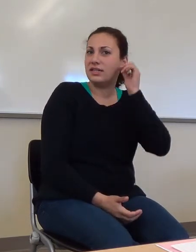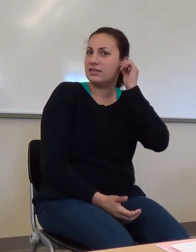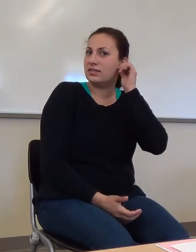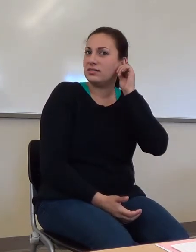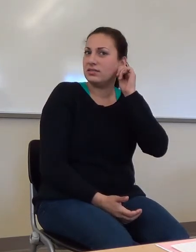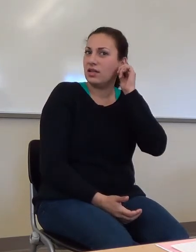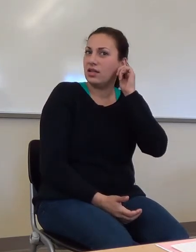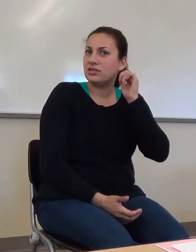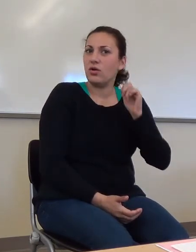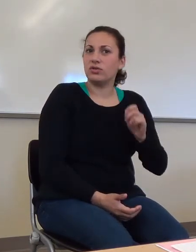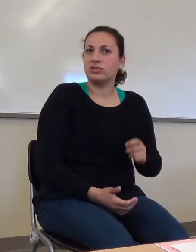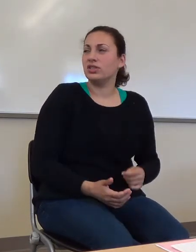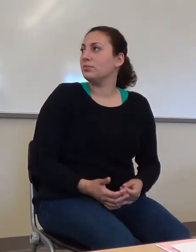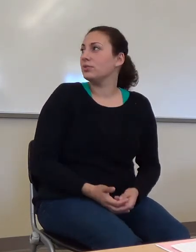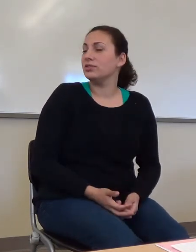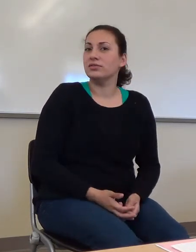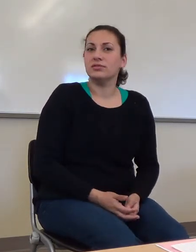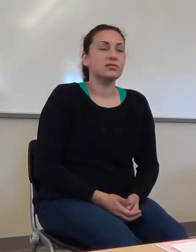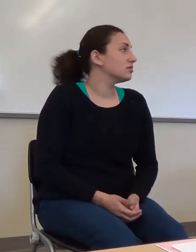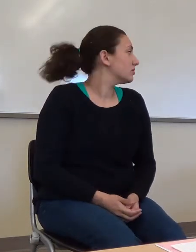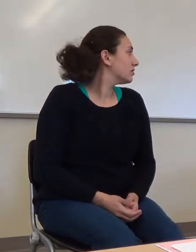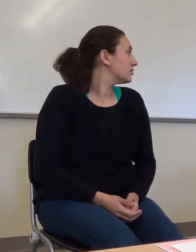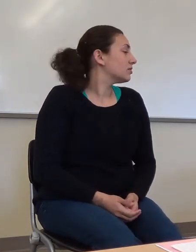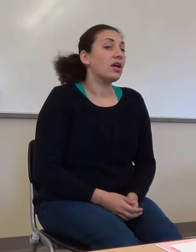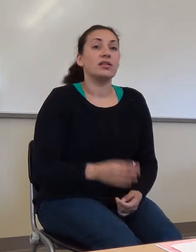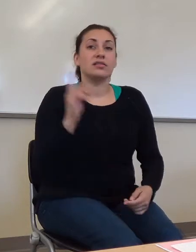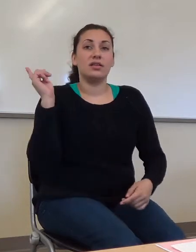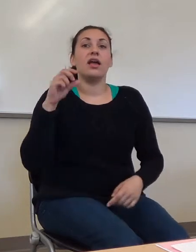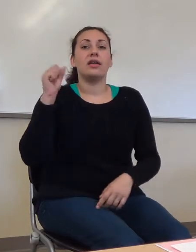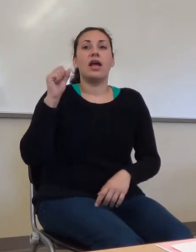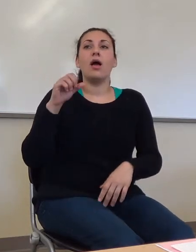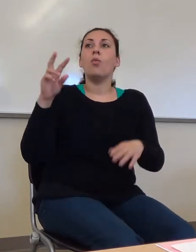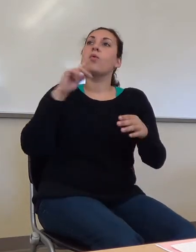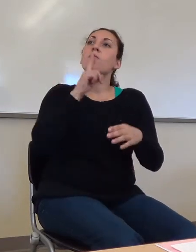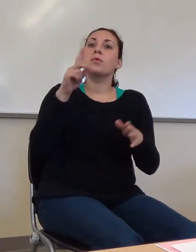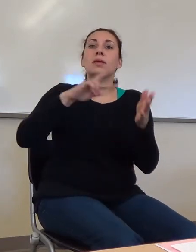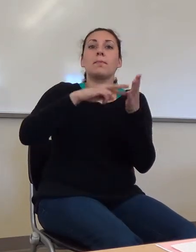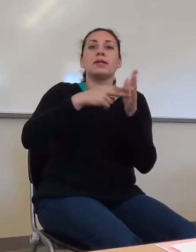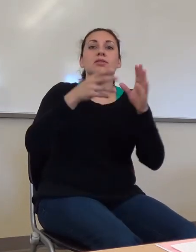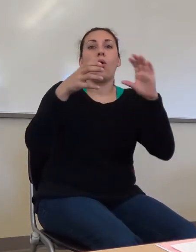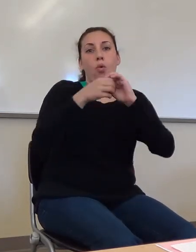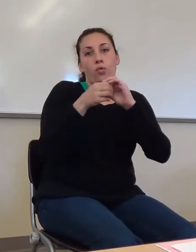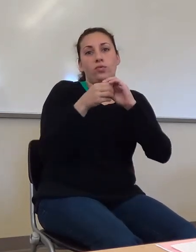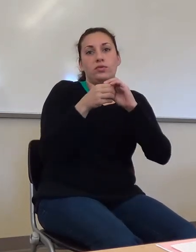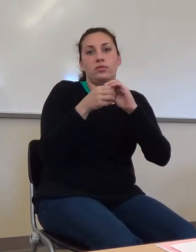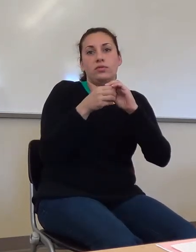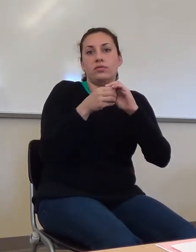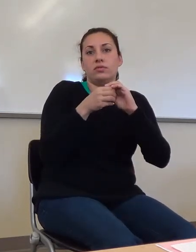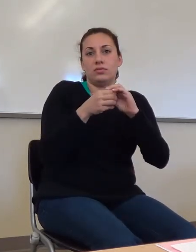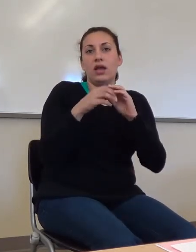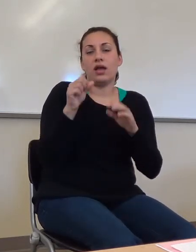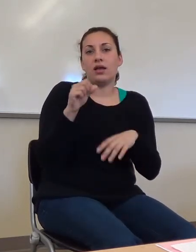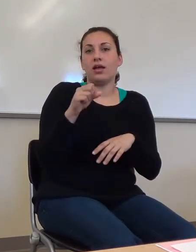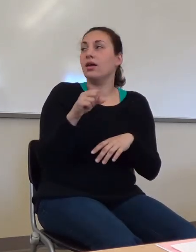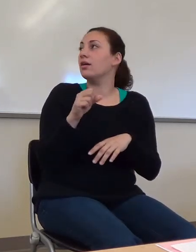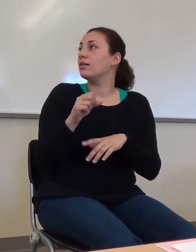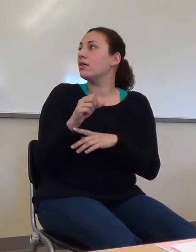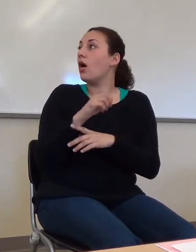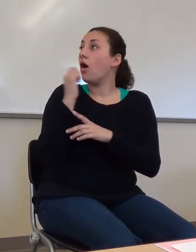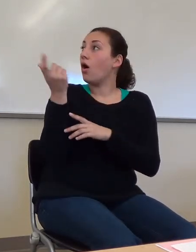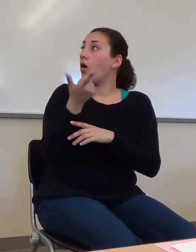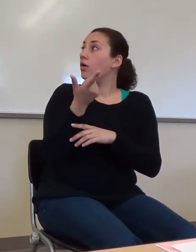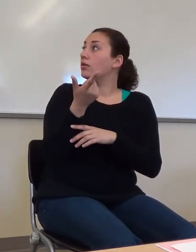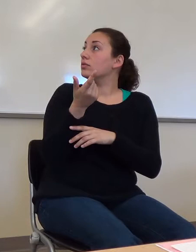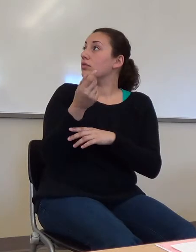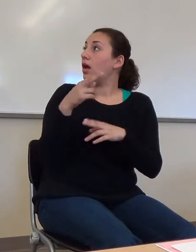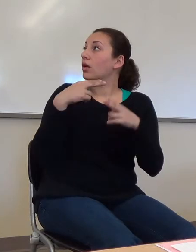making it Yes. its ownership or, This is its ownership, this is, and all of them is the clue. This is